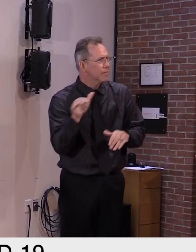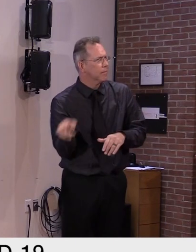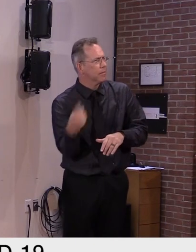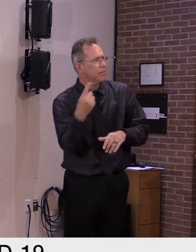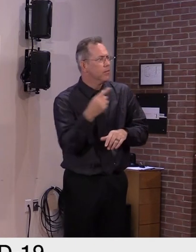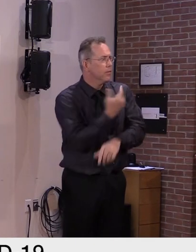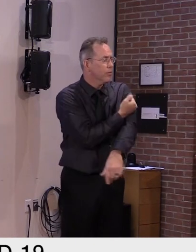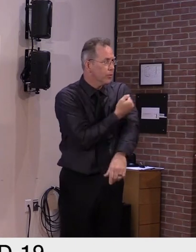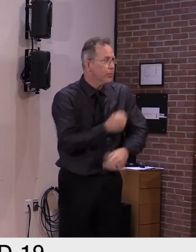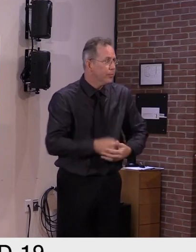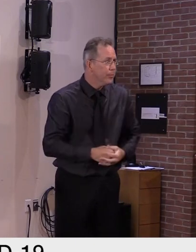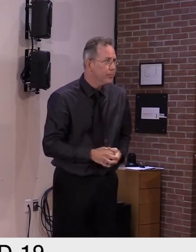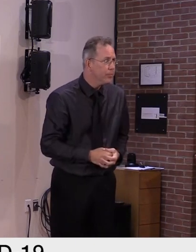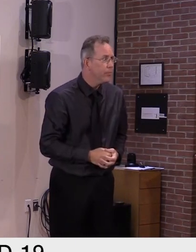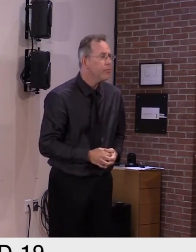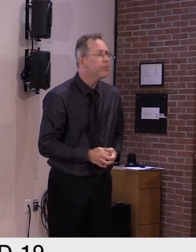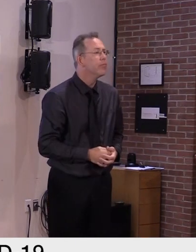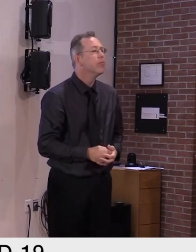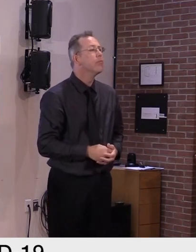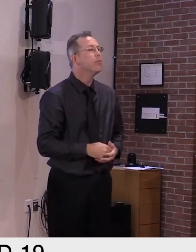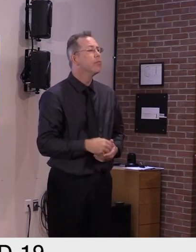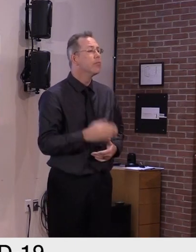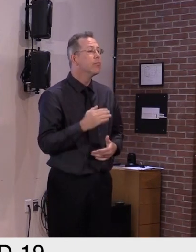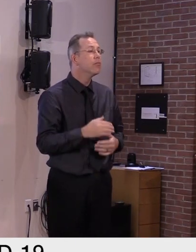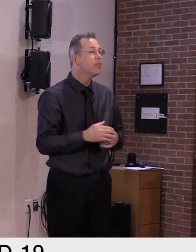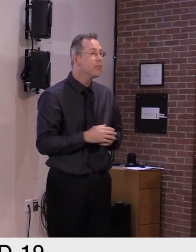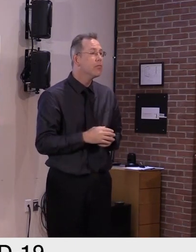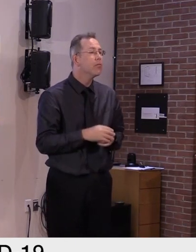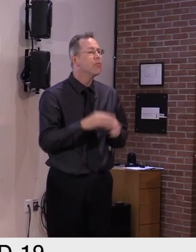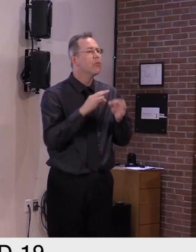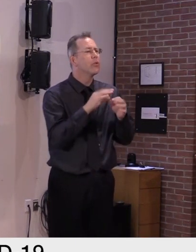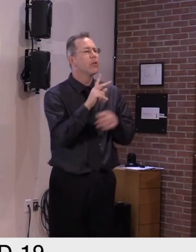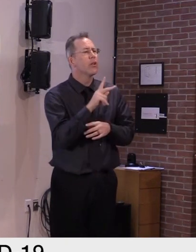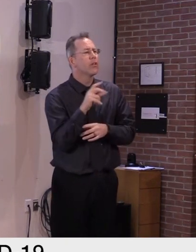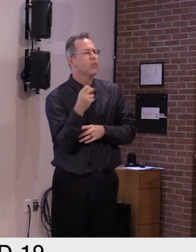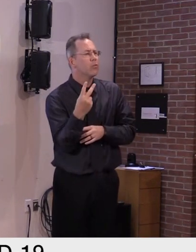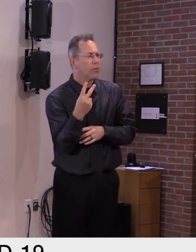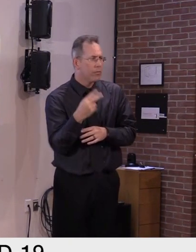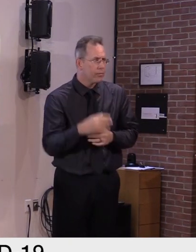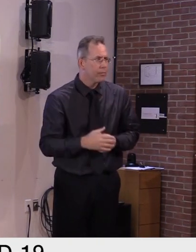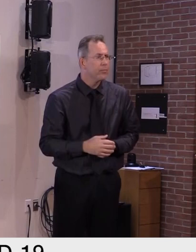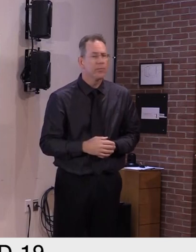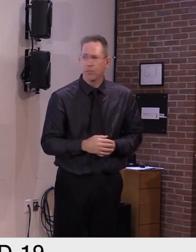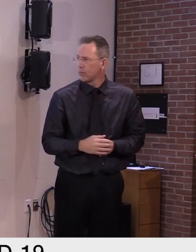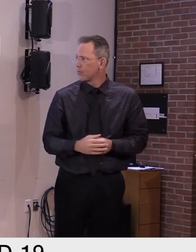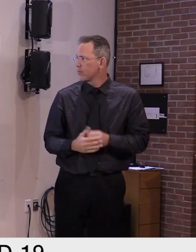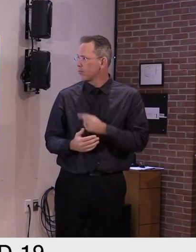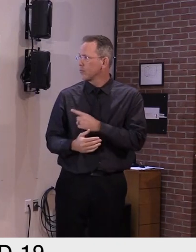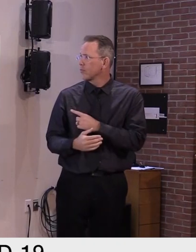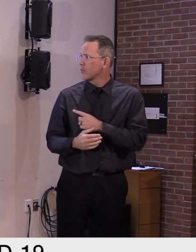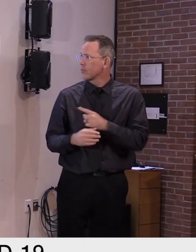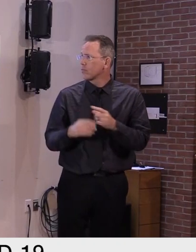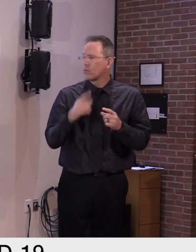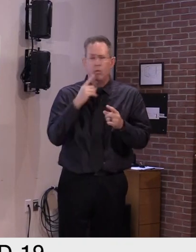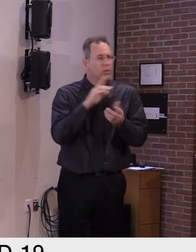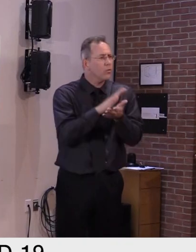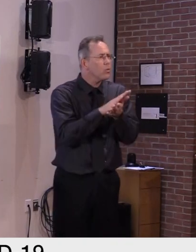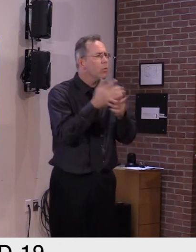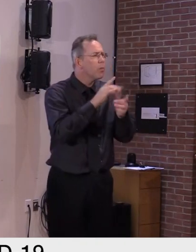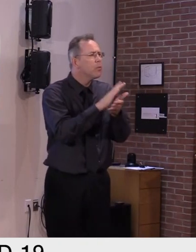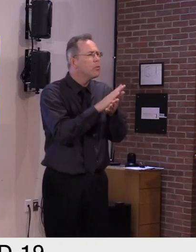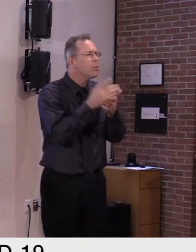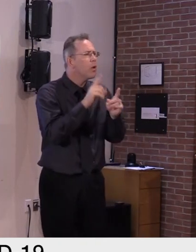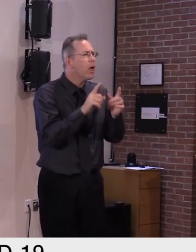Briefly on the higher education update, you'll see that Vermont compares very favorably still to New Hampshire, where they